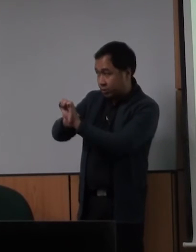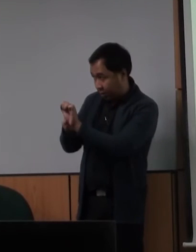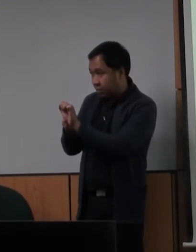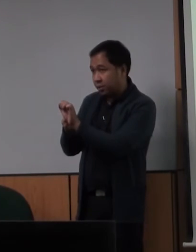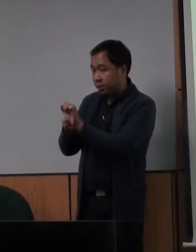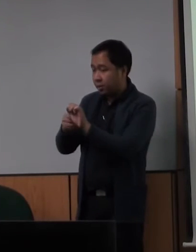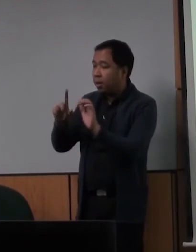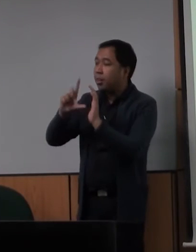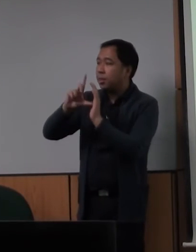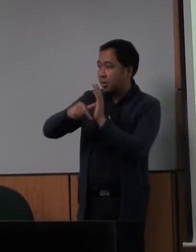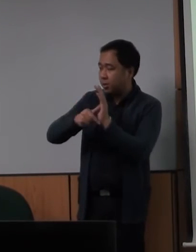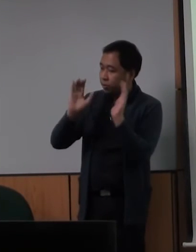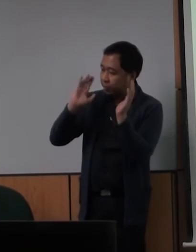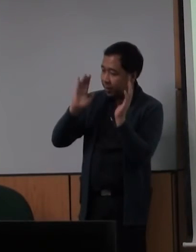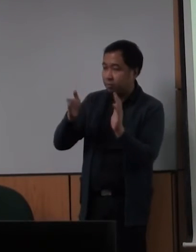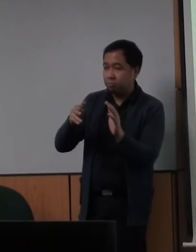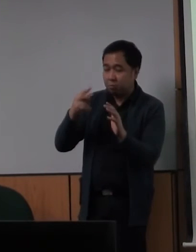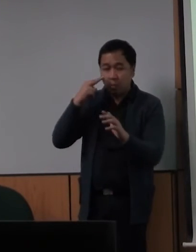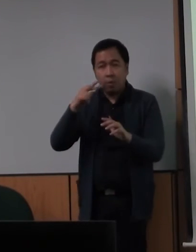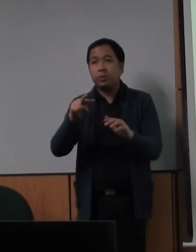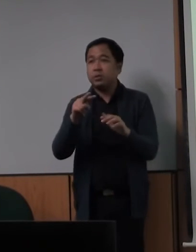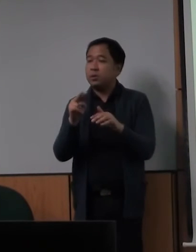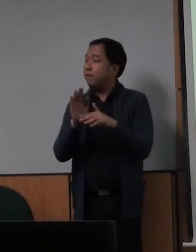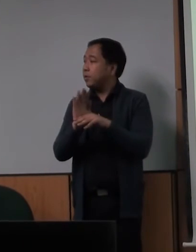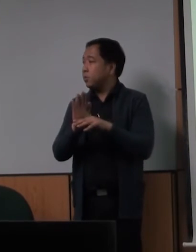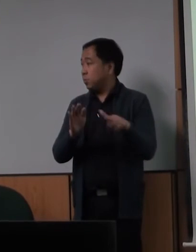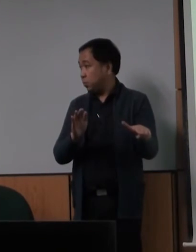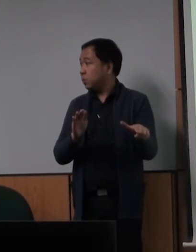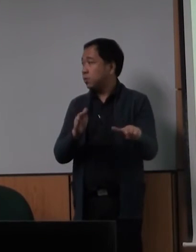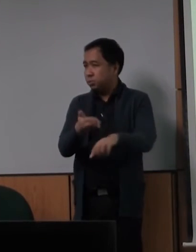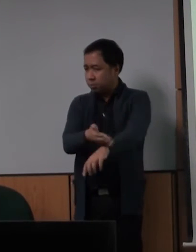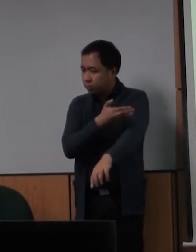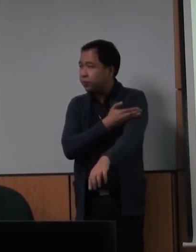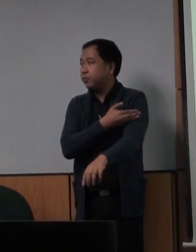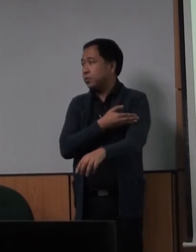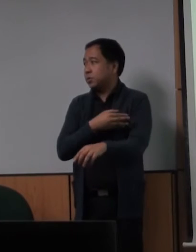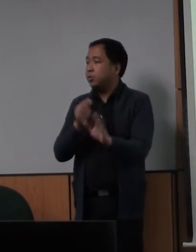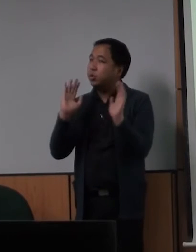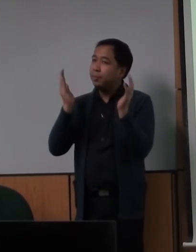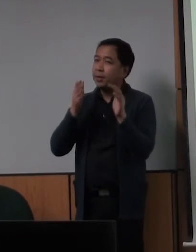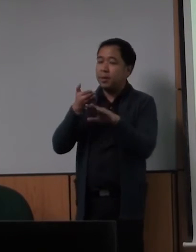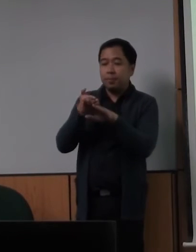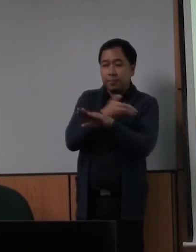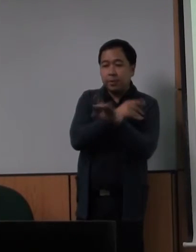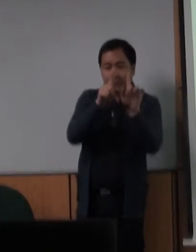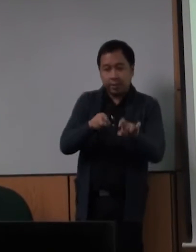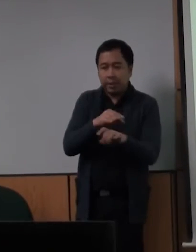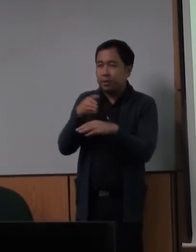of the participant or the students from the pre-test to post-test.